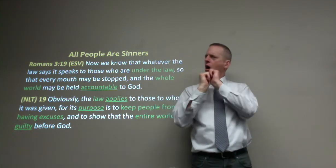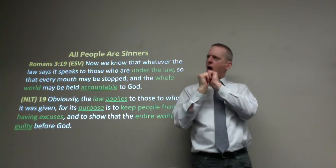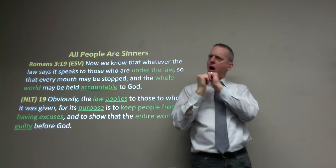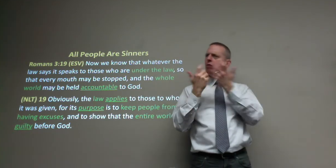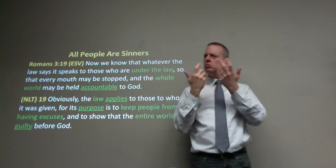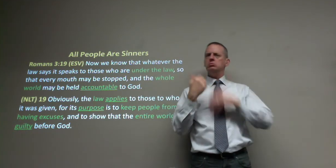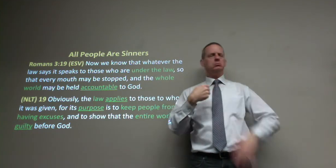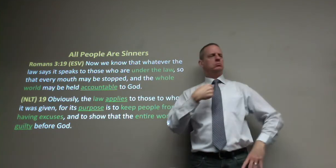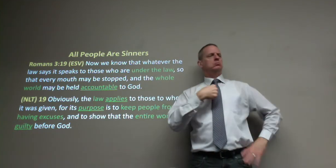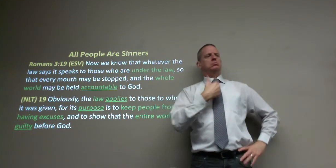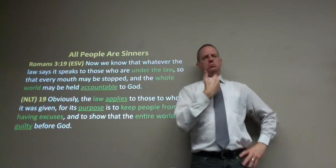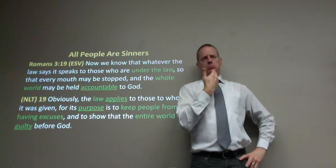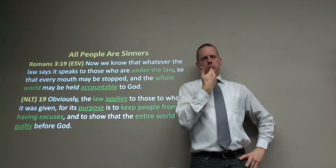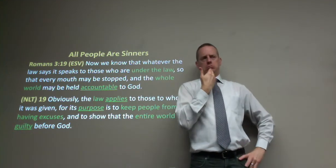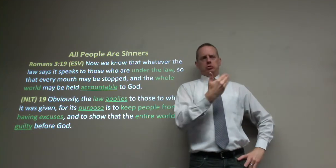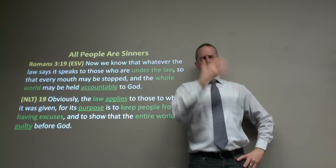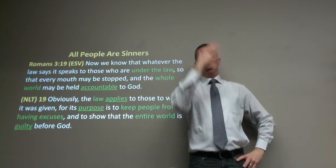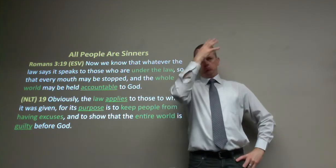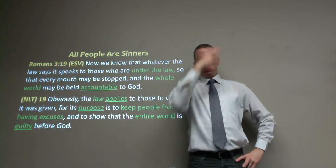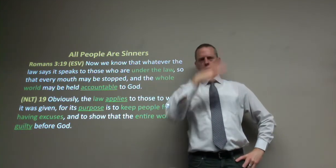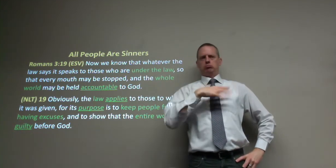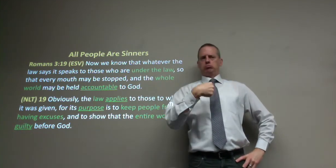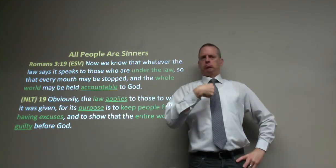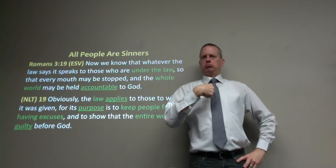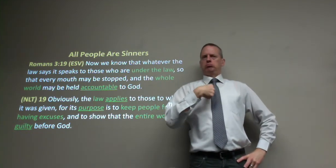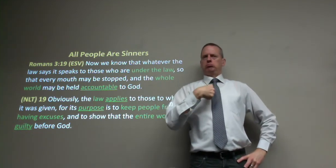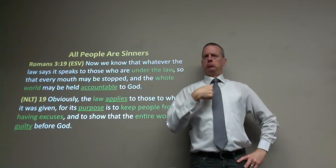I asked him how he will get into heaven and he was like oh I'll just be a good man